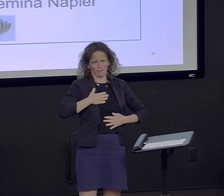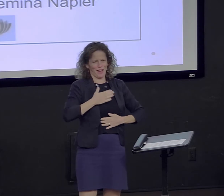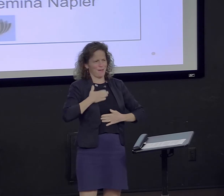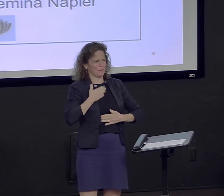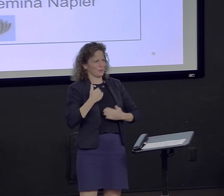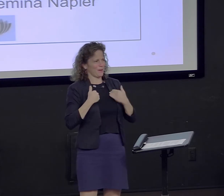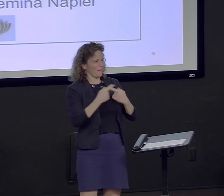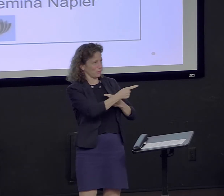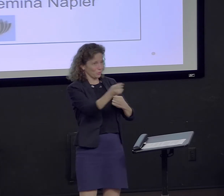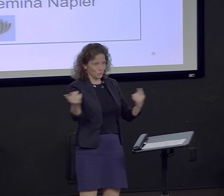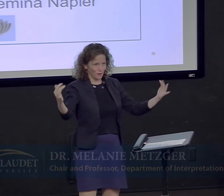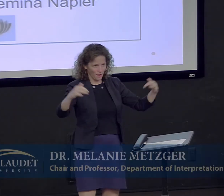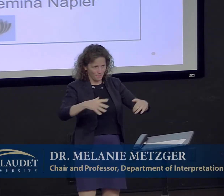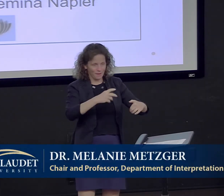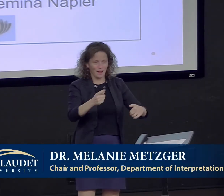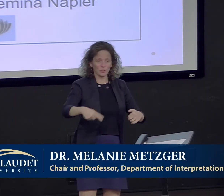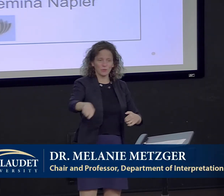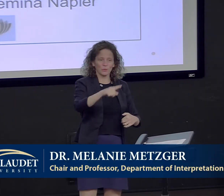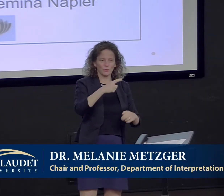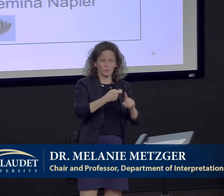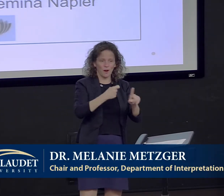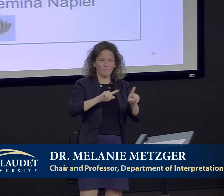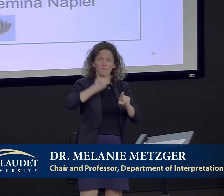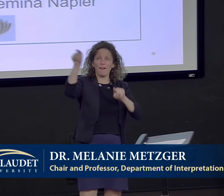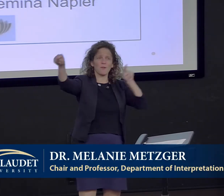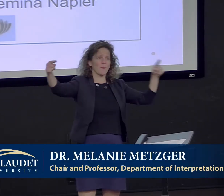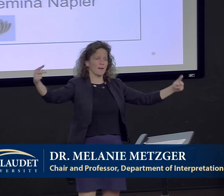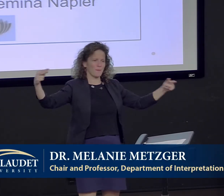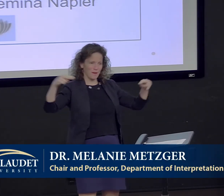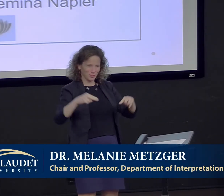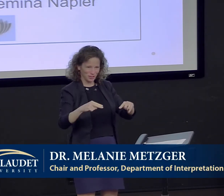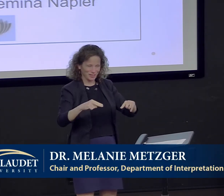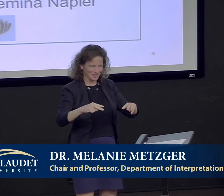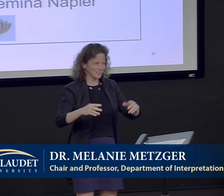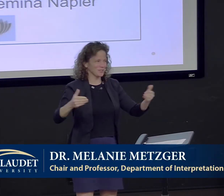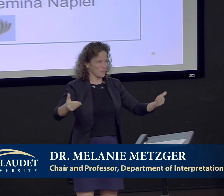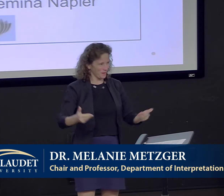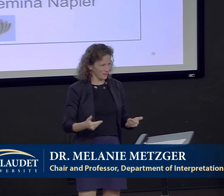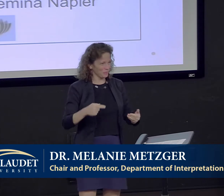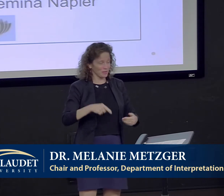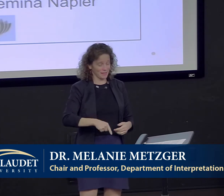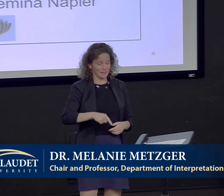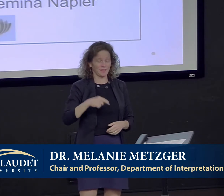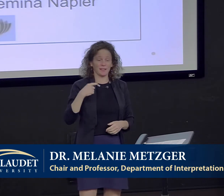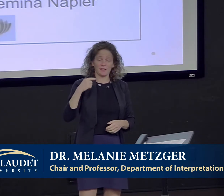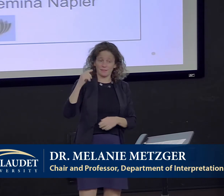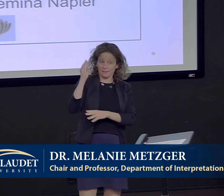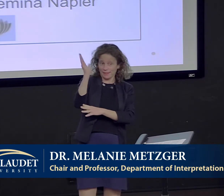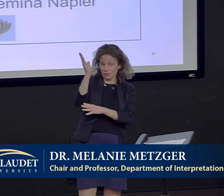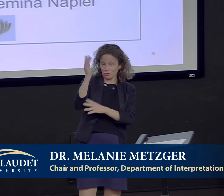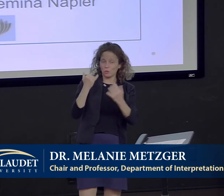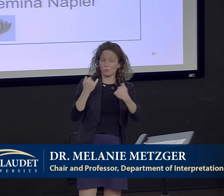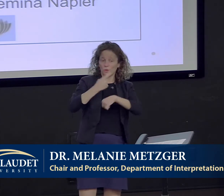We at the Department of Interpretation are thrilled to have you here in attendance. We know that some of you have come from far and near to join us